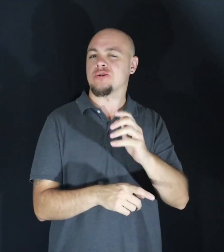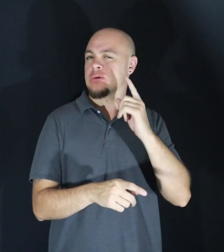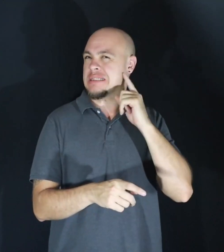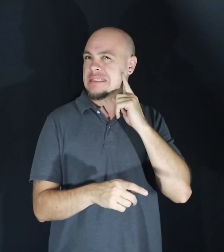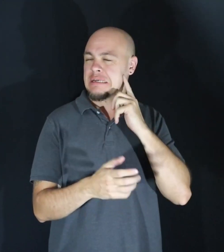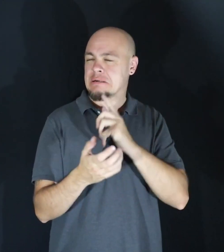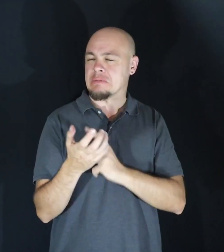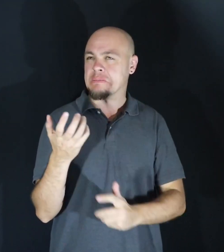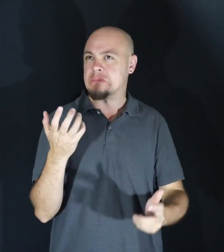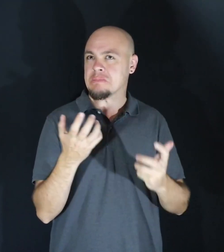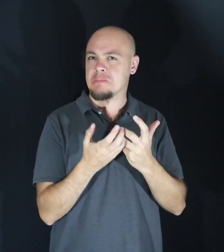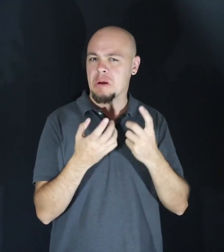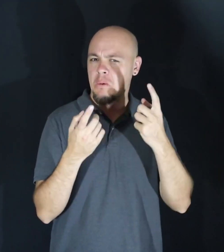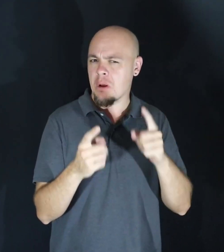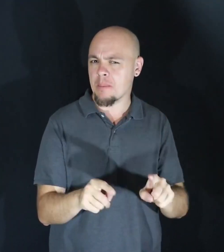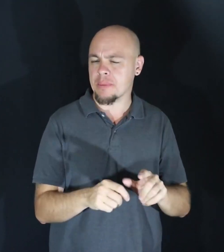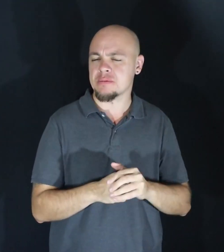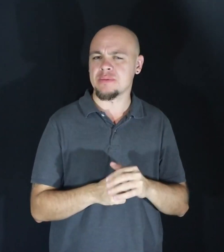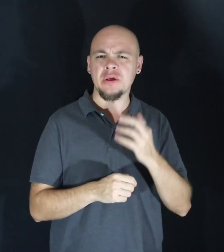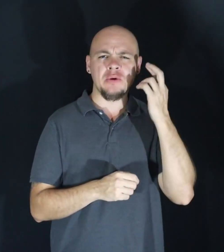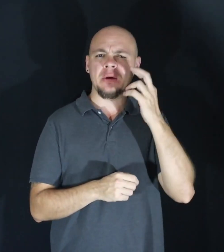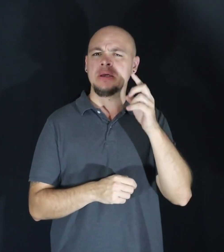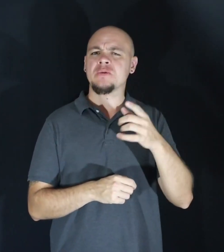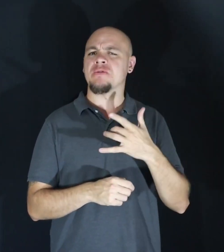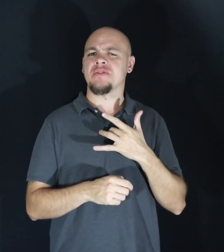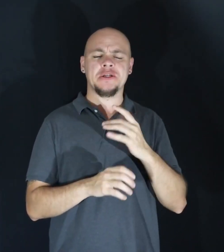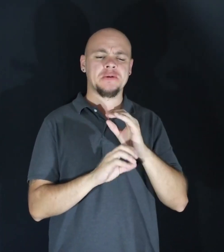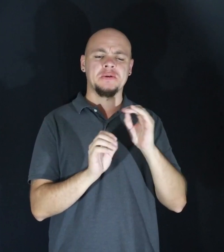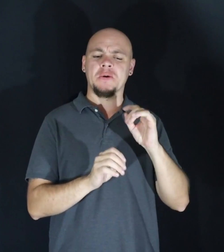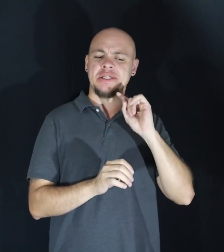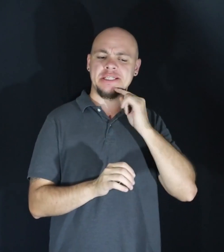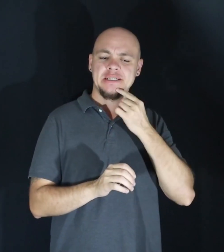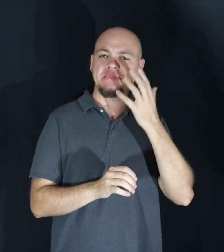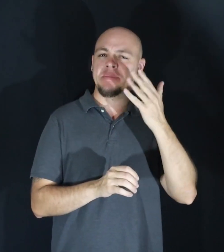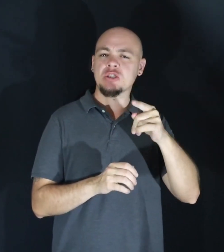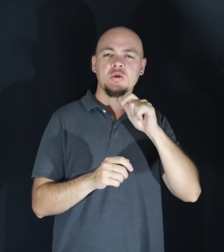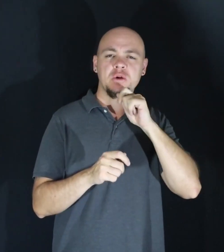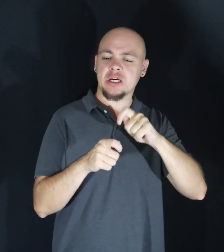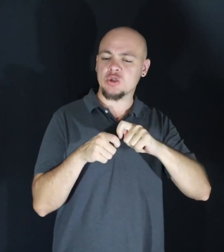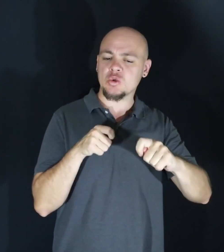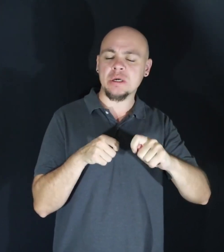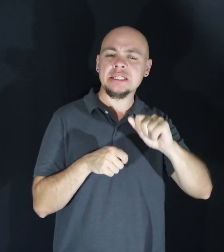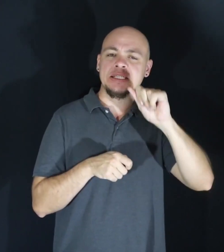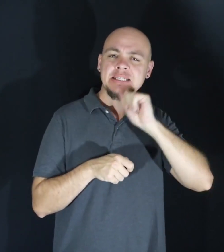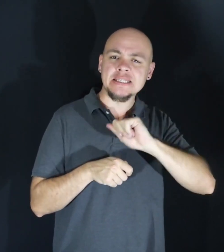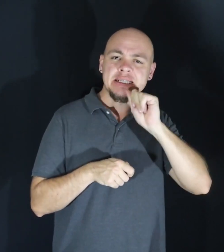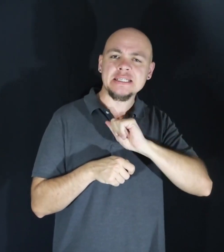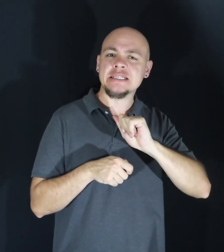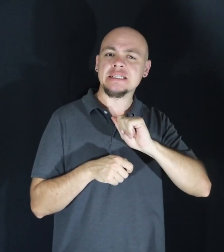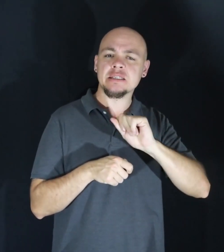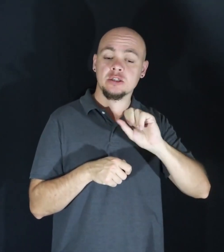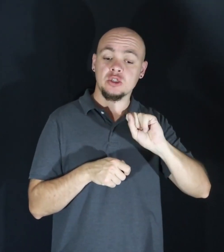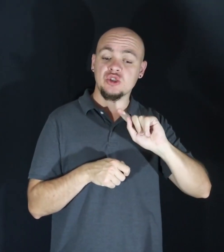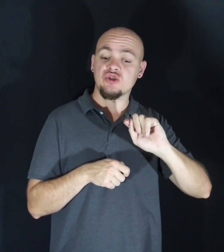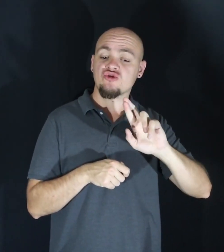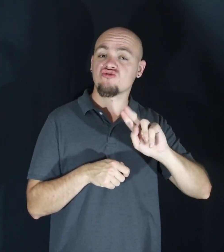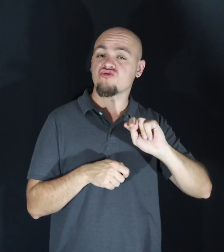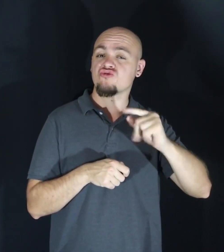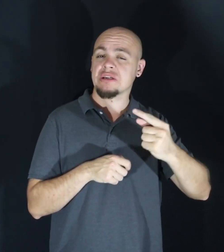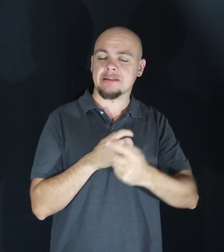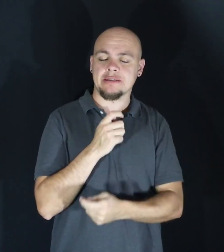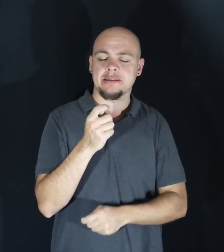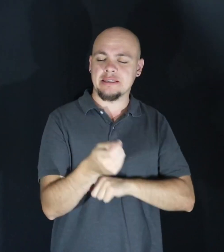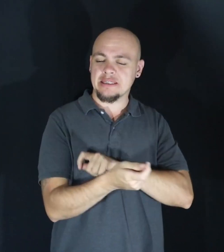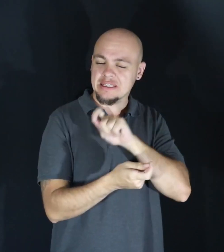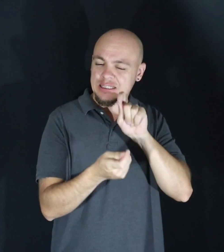sound? What if the reason you don't feel intense is because you're not stretched, strained, strung to the